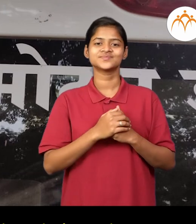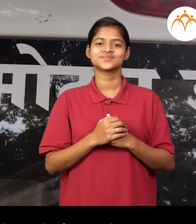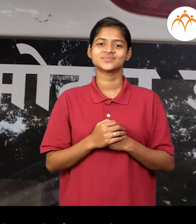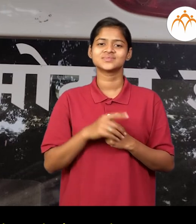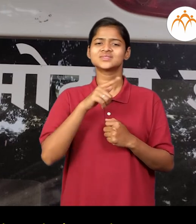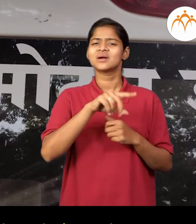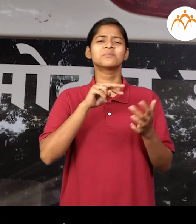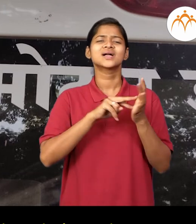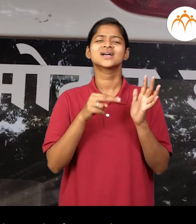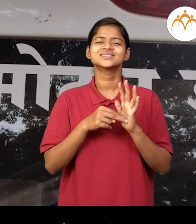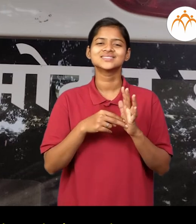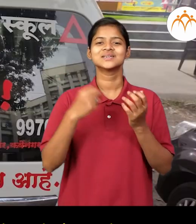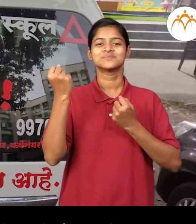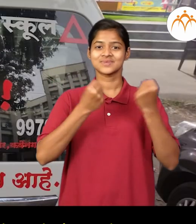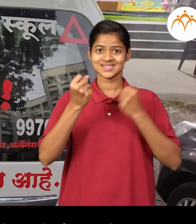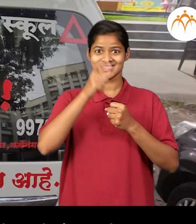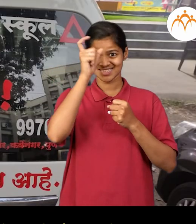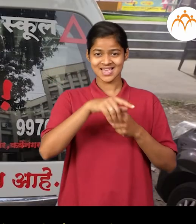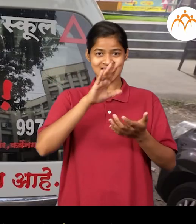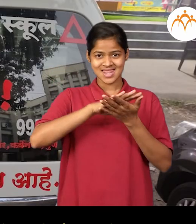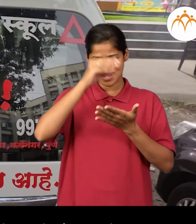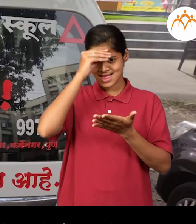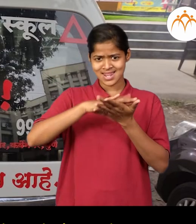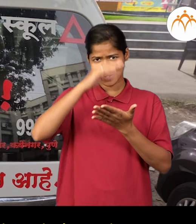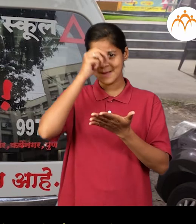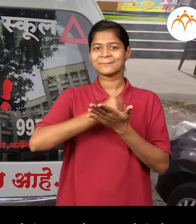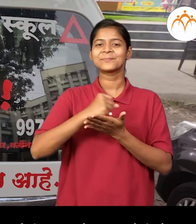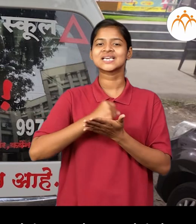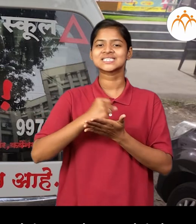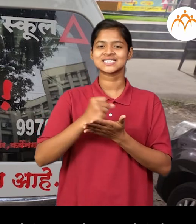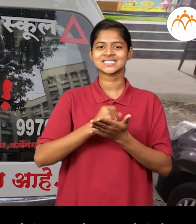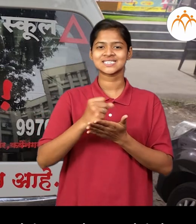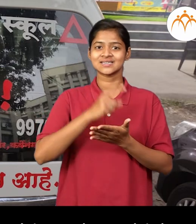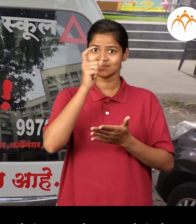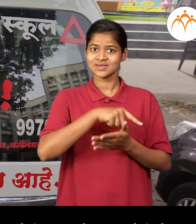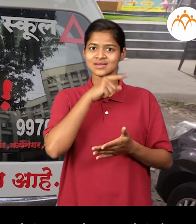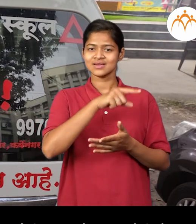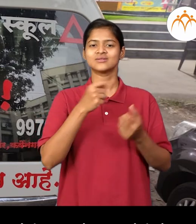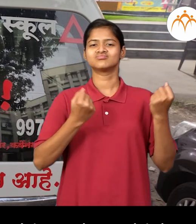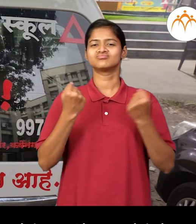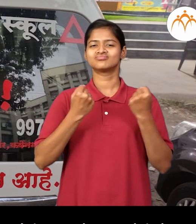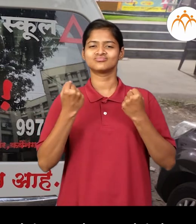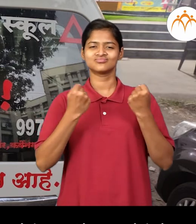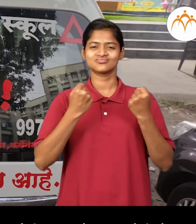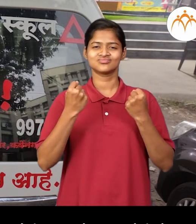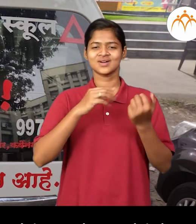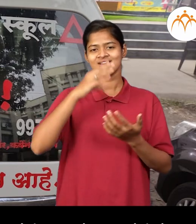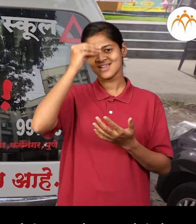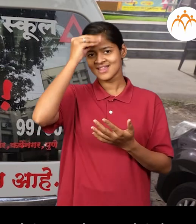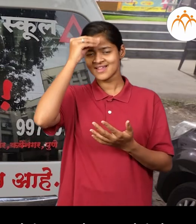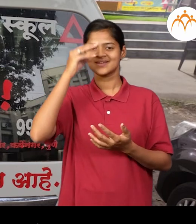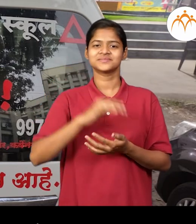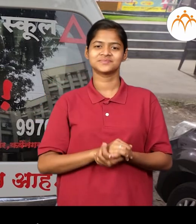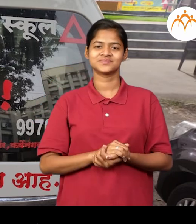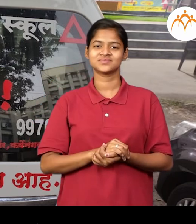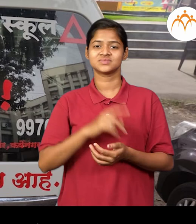said, L means the driver is learning. A driver is the person who drives the